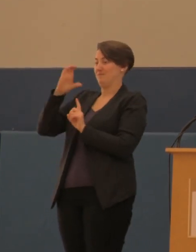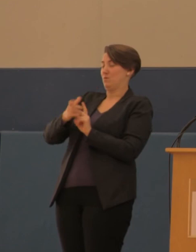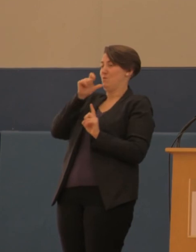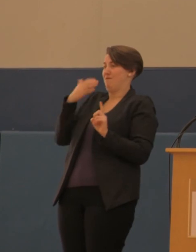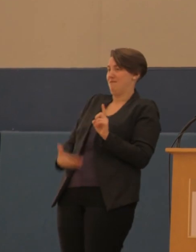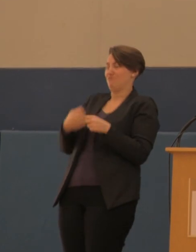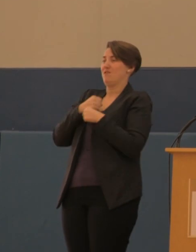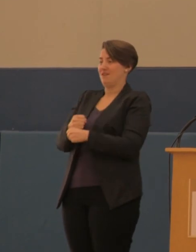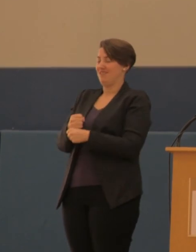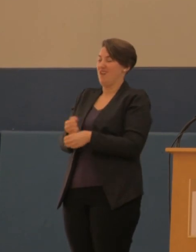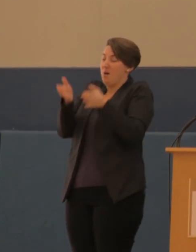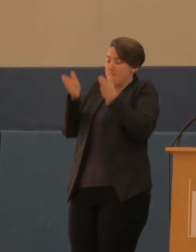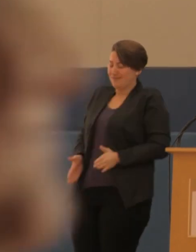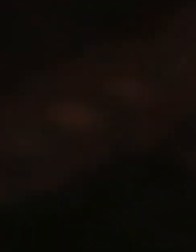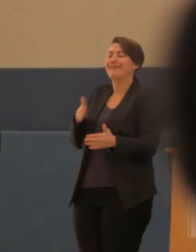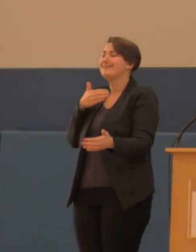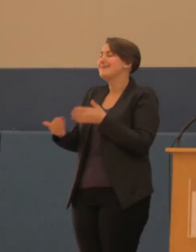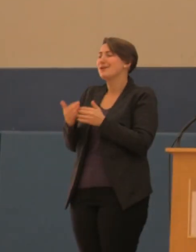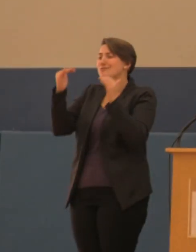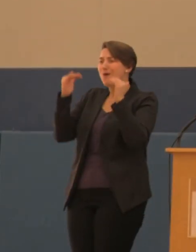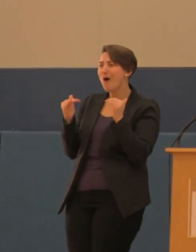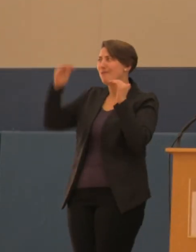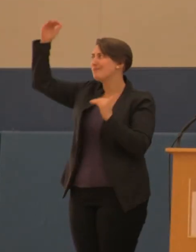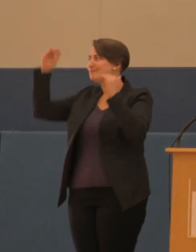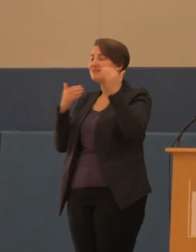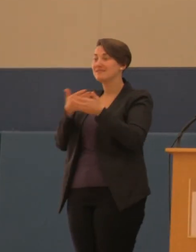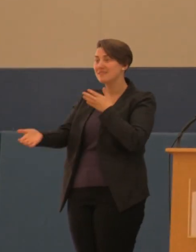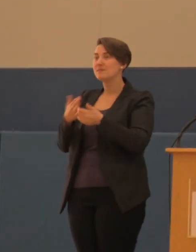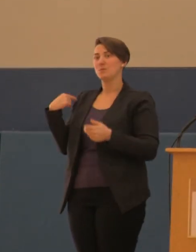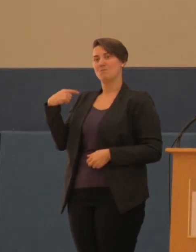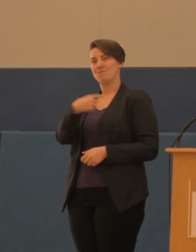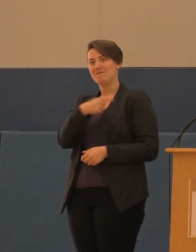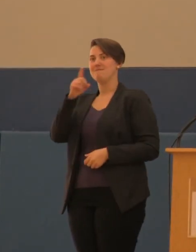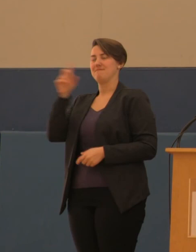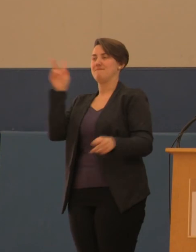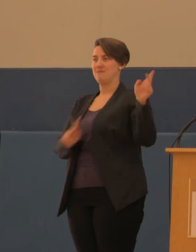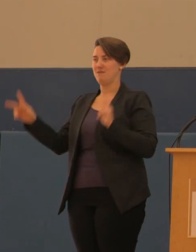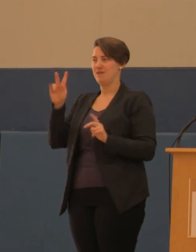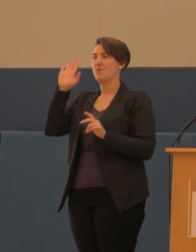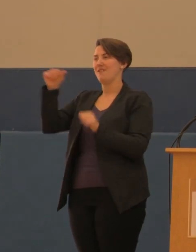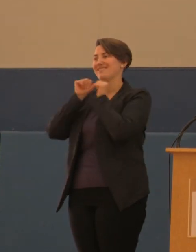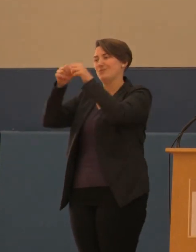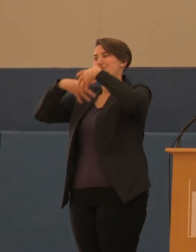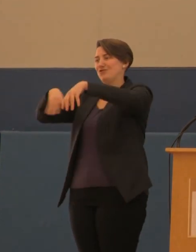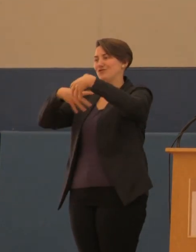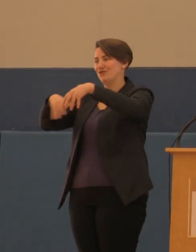person. No matter how small, we are people, and we will continue to march. Thank you.